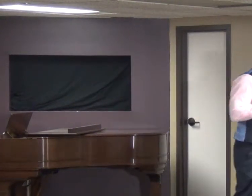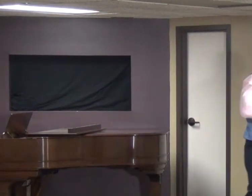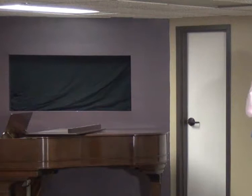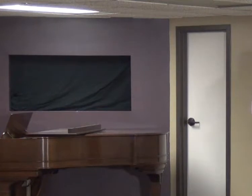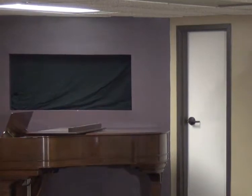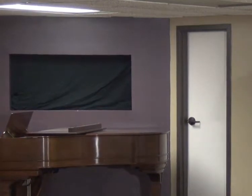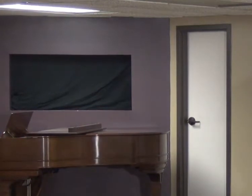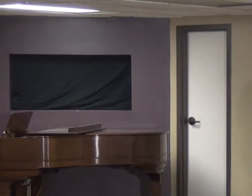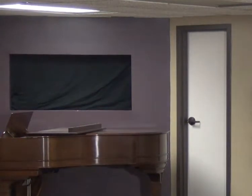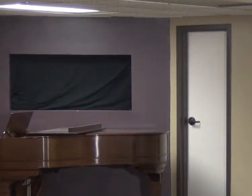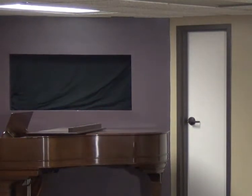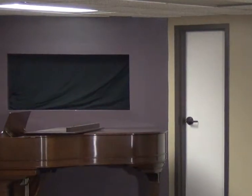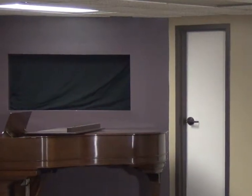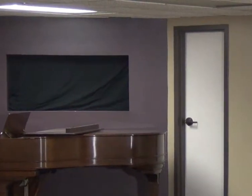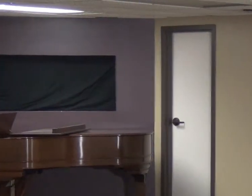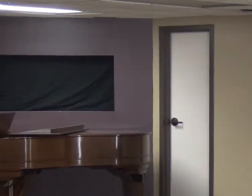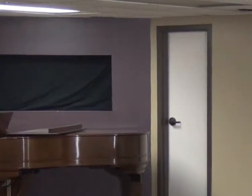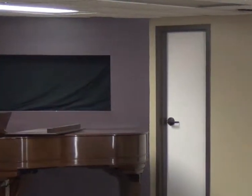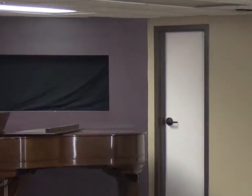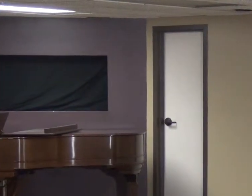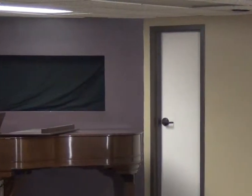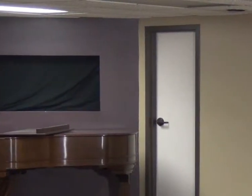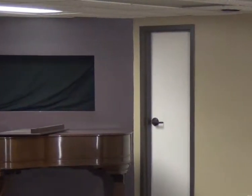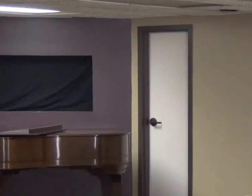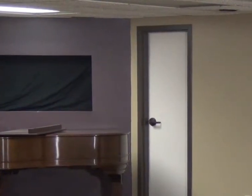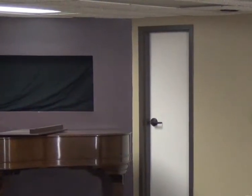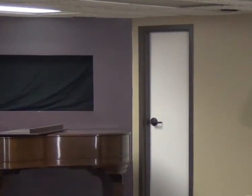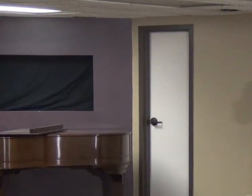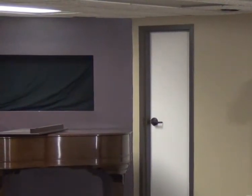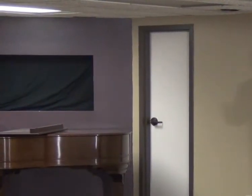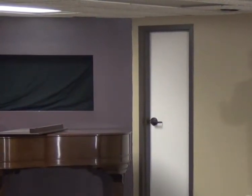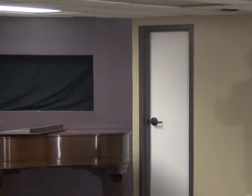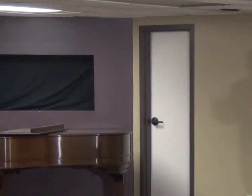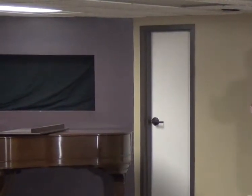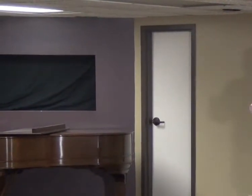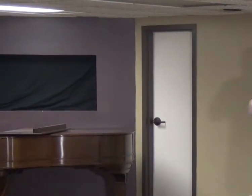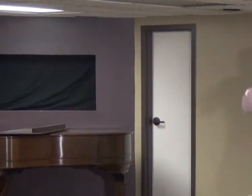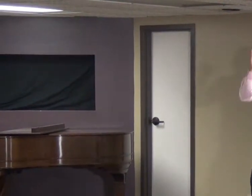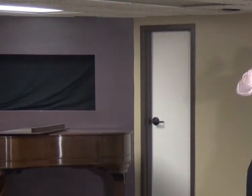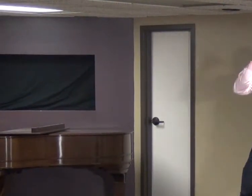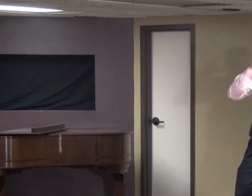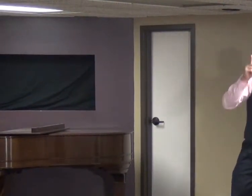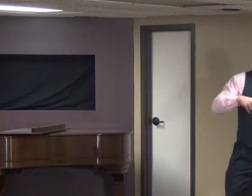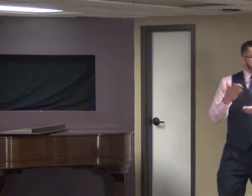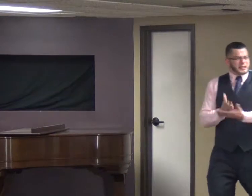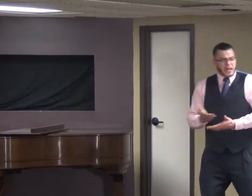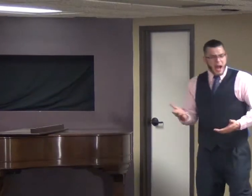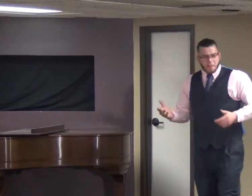Can't fix it. It's impossible. I'm stuck. I drink. I can't stop.